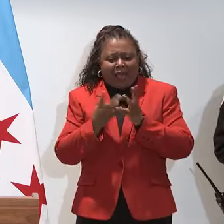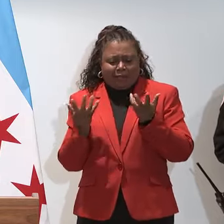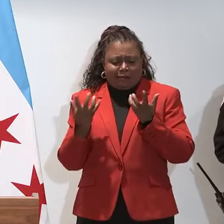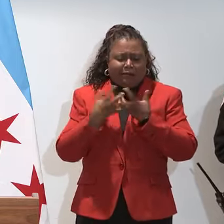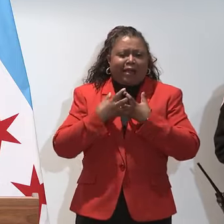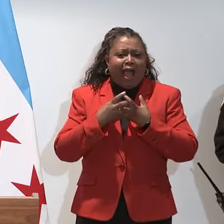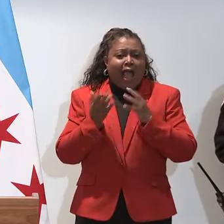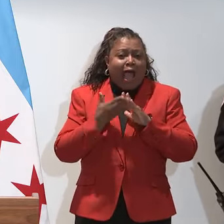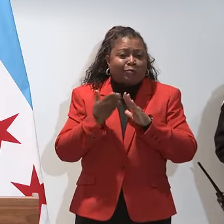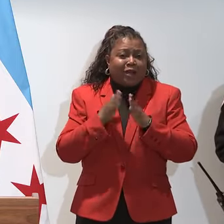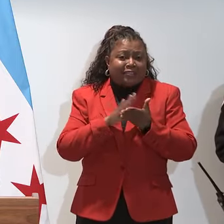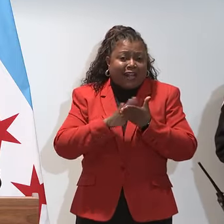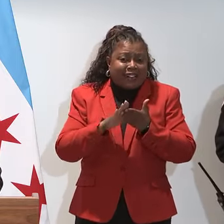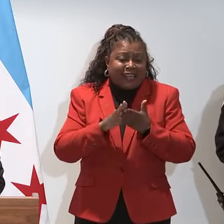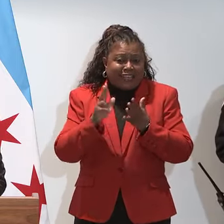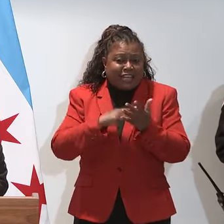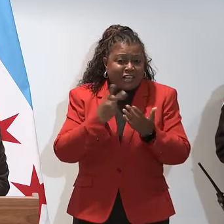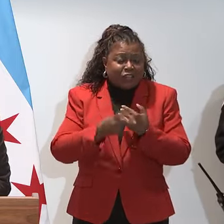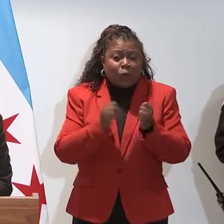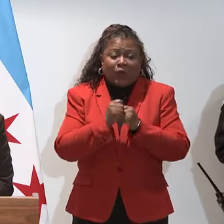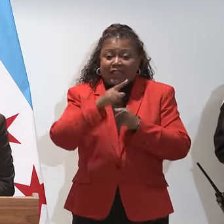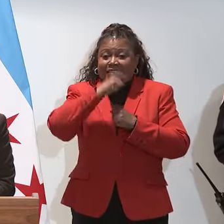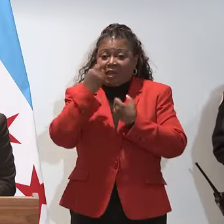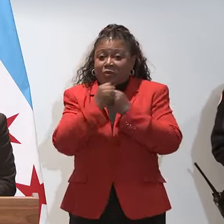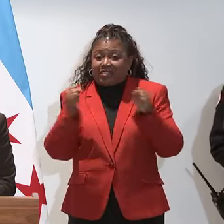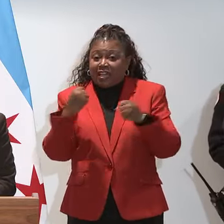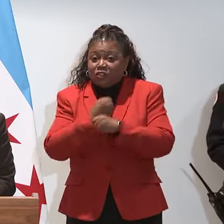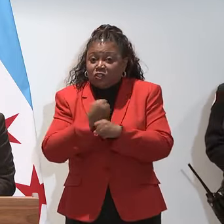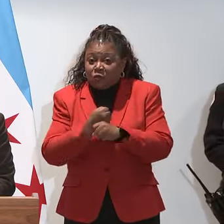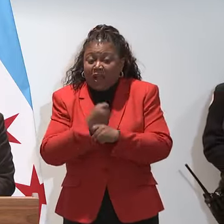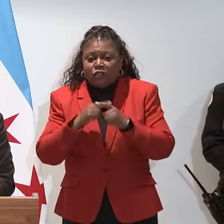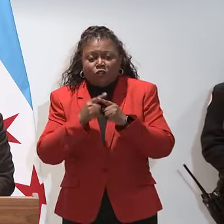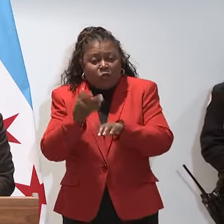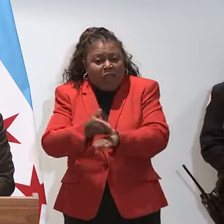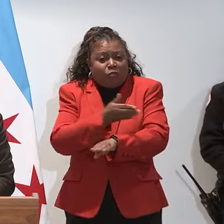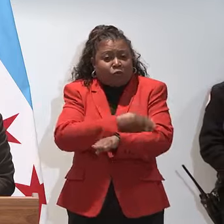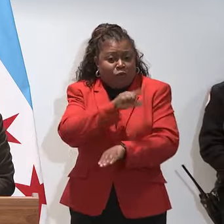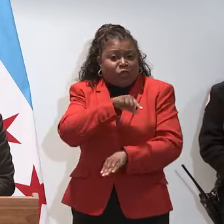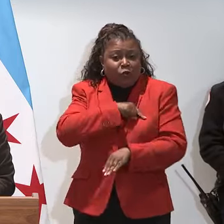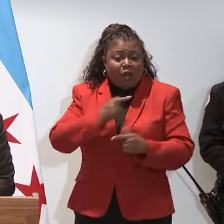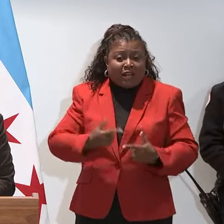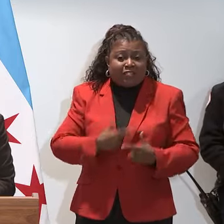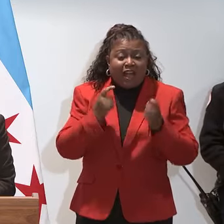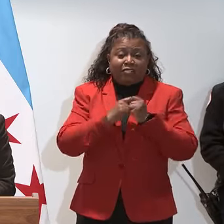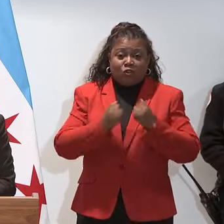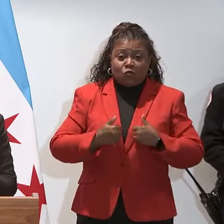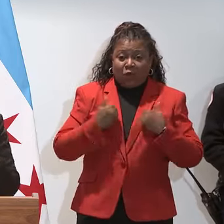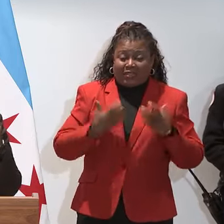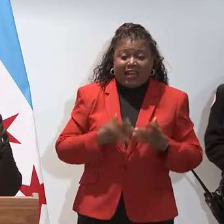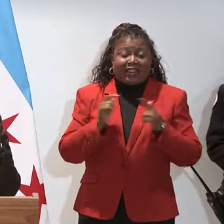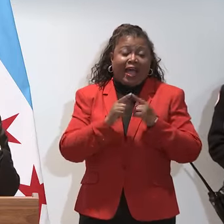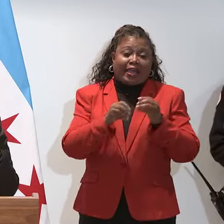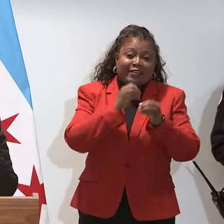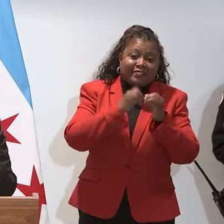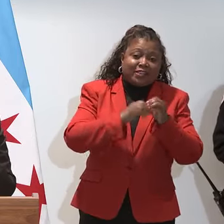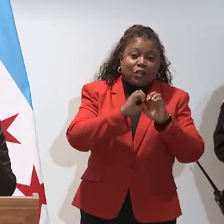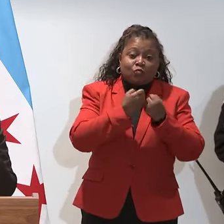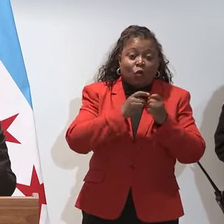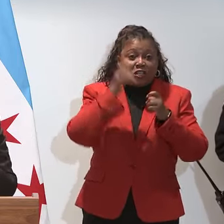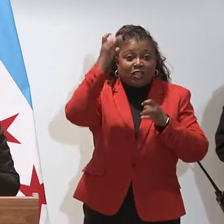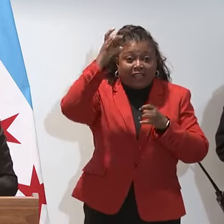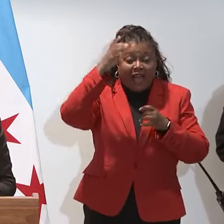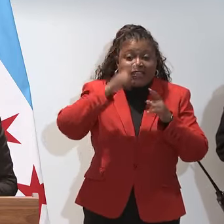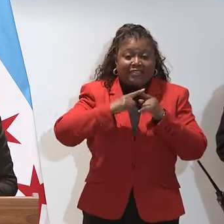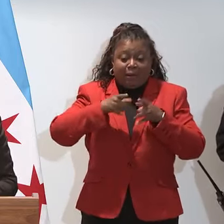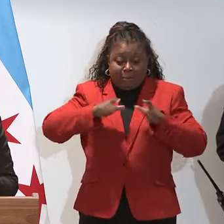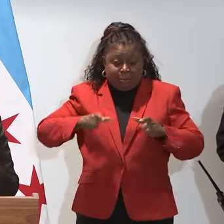aligning Operation Clean initiative with summer safety strategy to improve the quality of life for residents by fixing broken streetlights